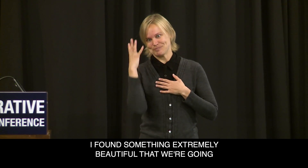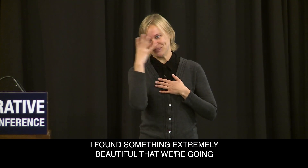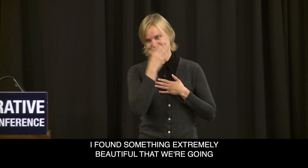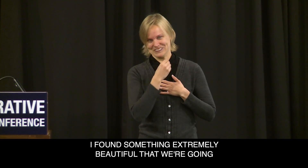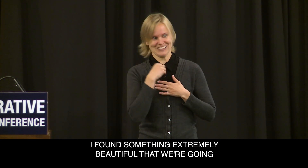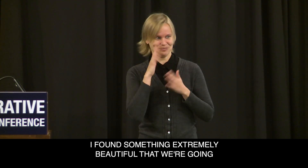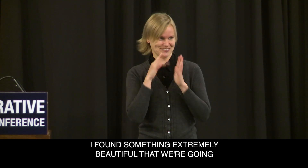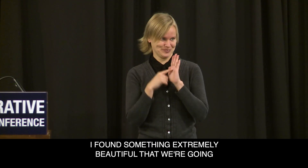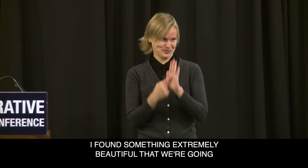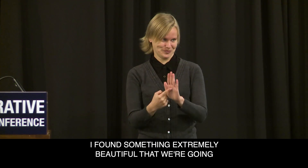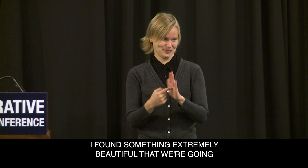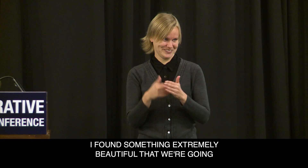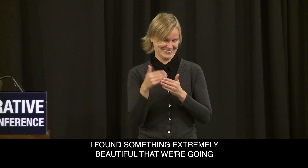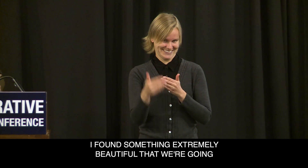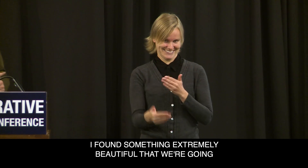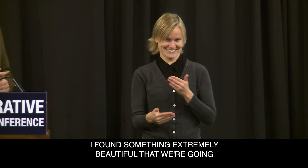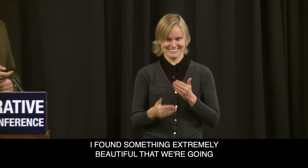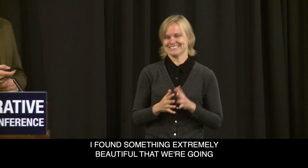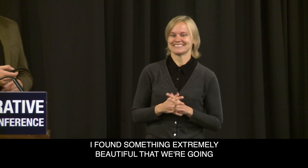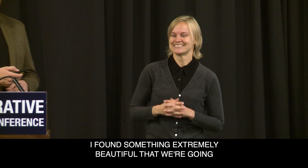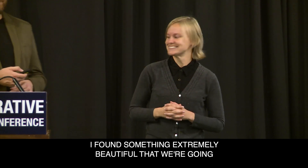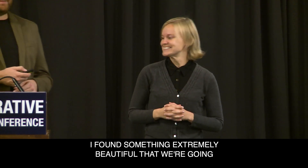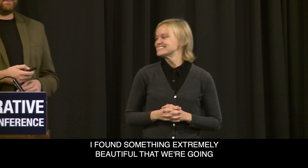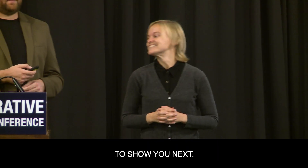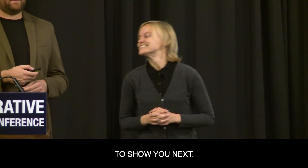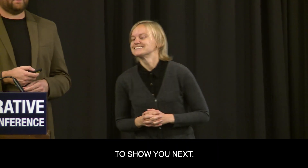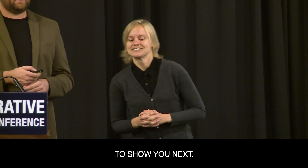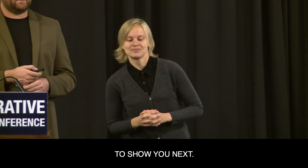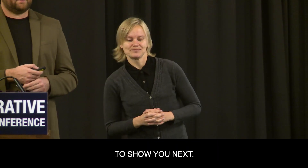found, something extremely beautiful that we're going to show you next.